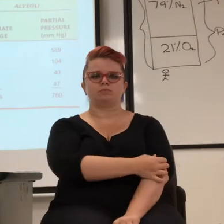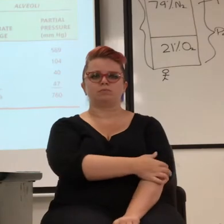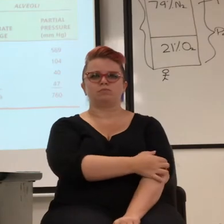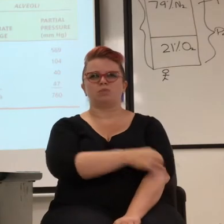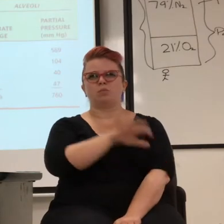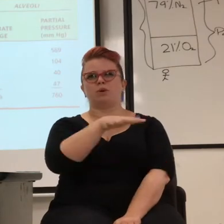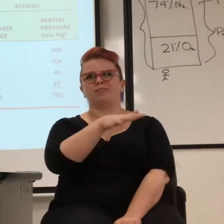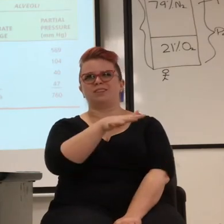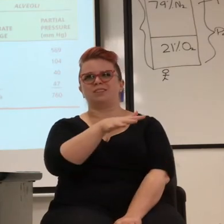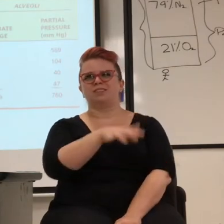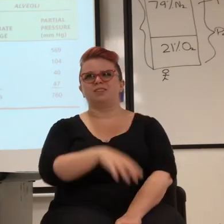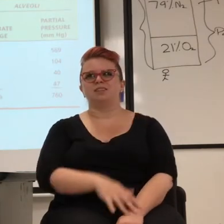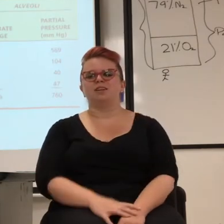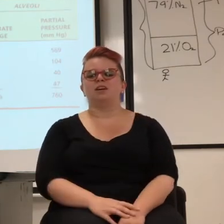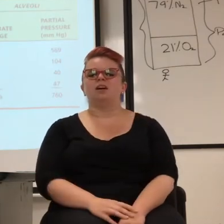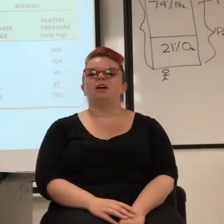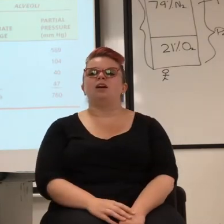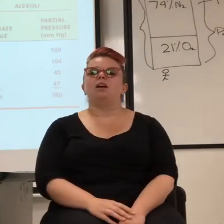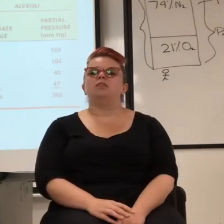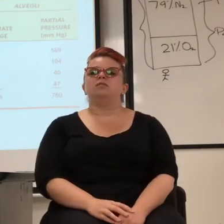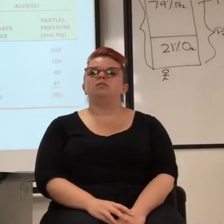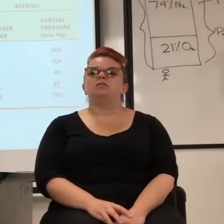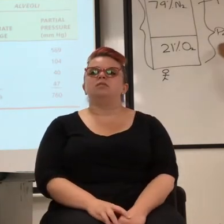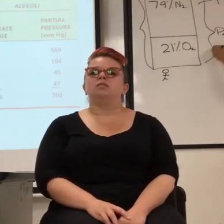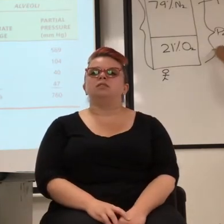Roughly. And the same thing, do it for